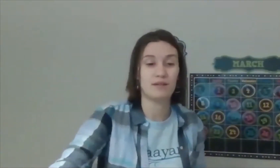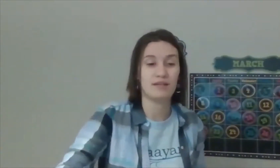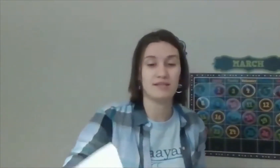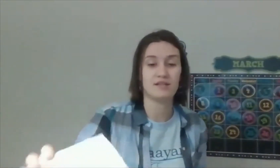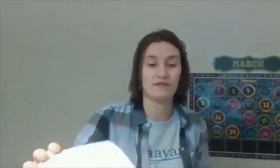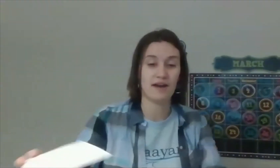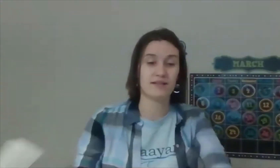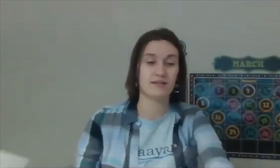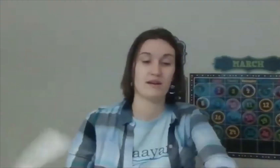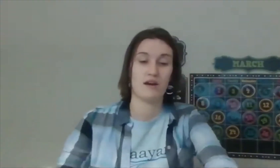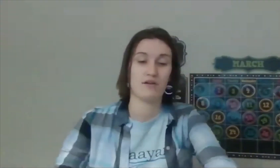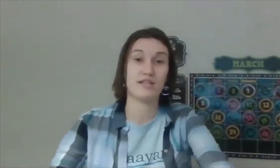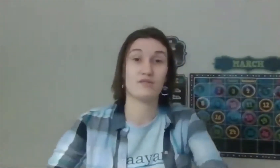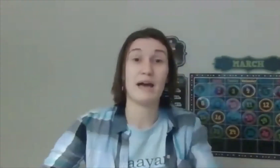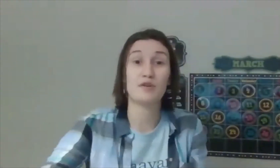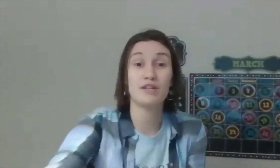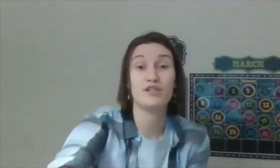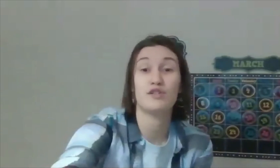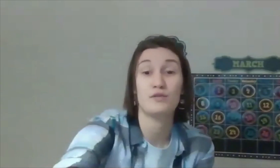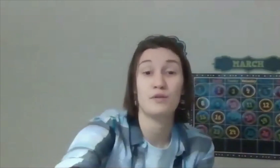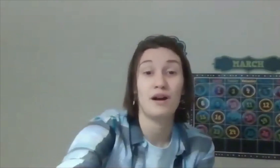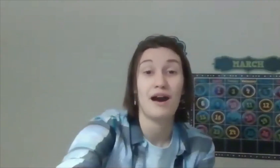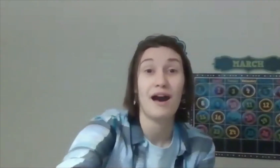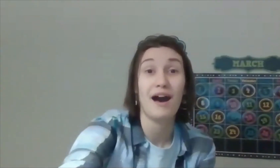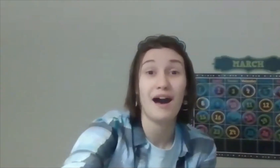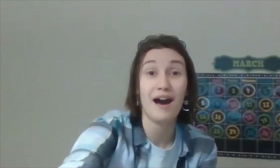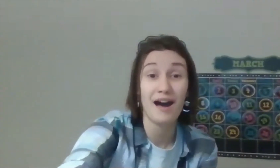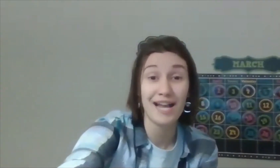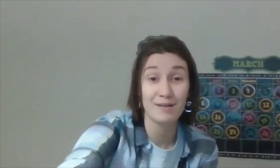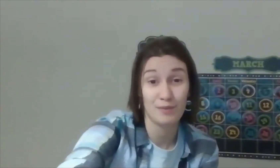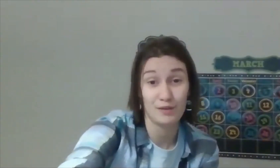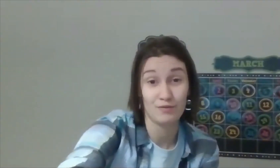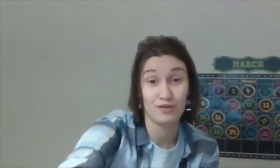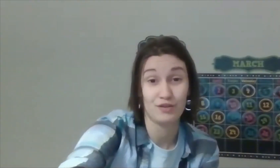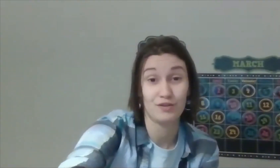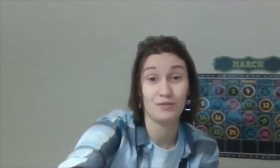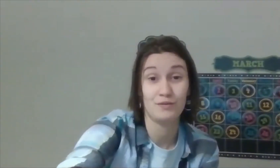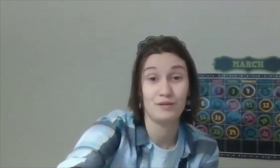should be easy to find. Okay, so I'm going to unmute you.